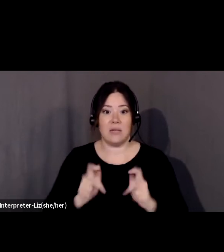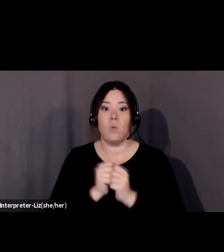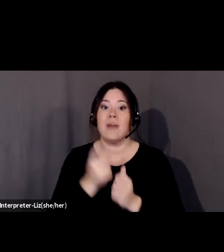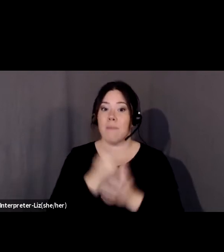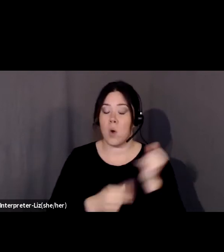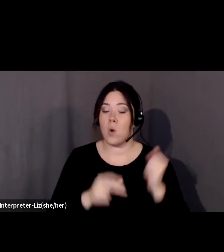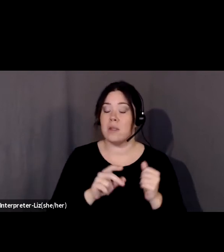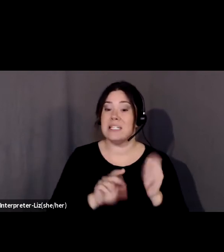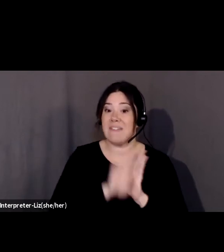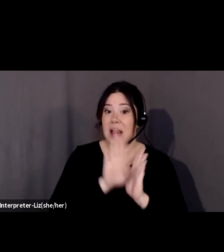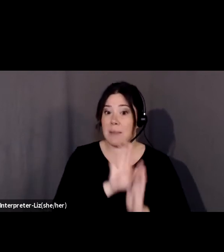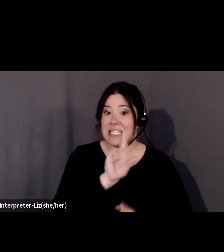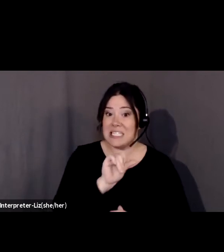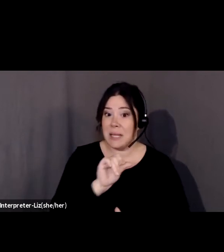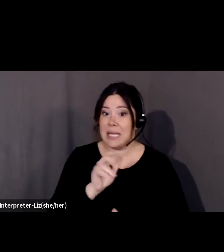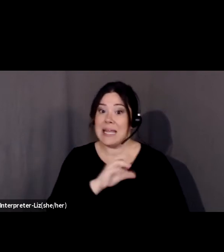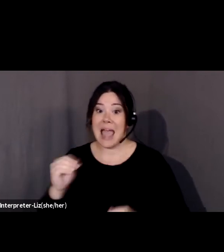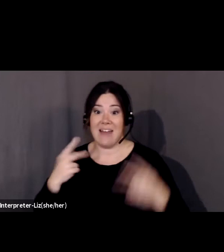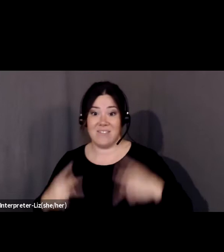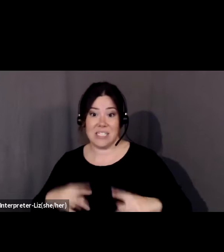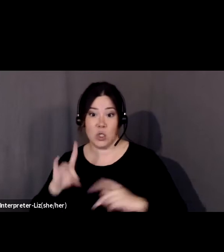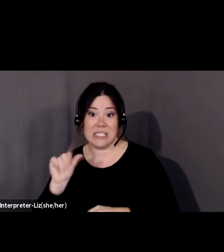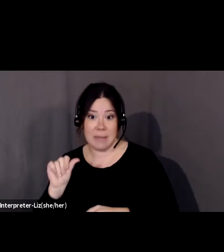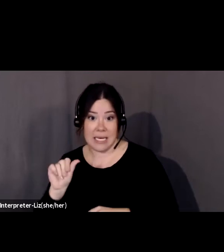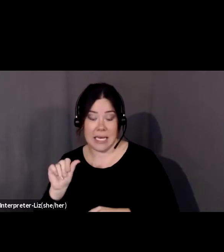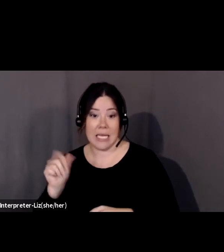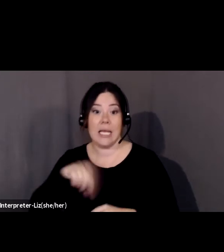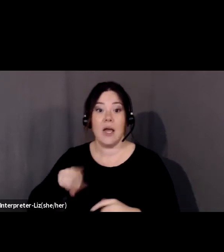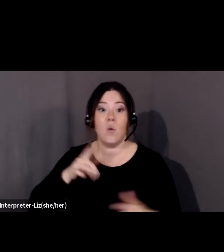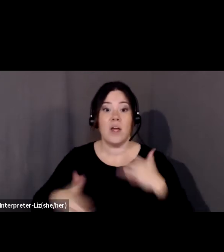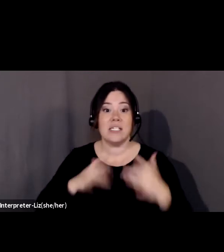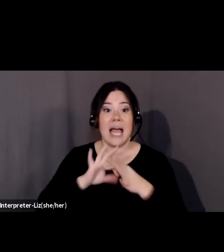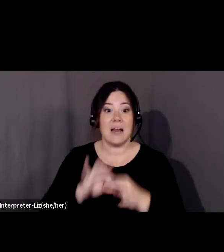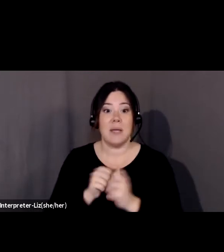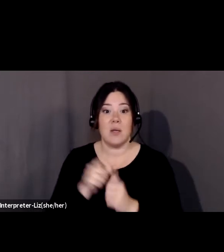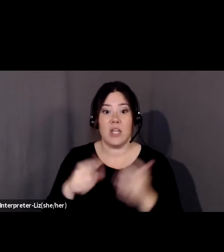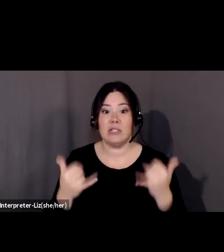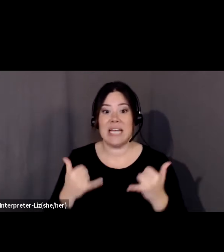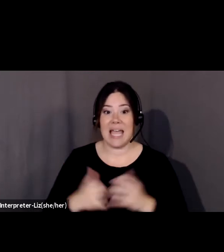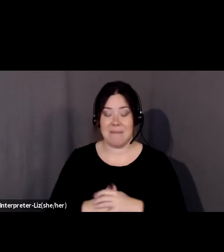developmental disability and a physical disability, and we are excited to be with you today.